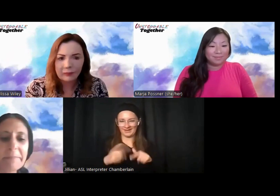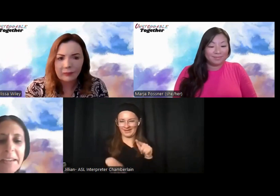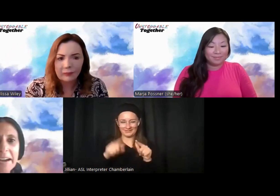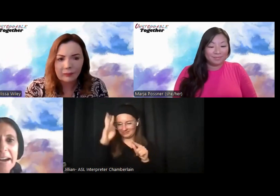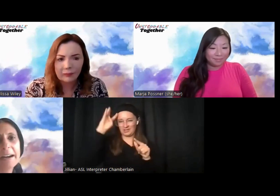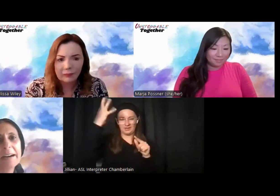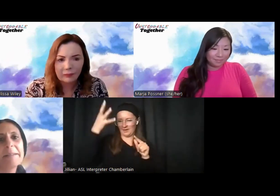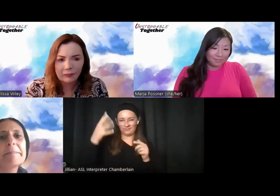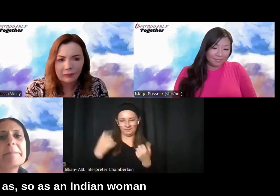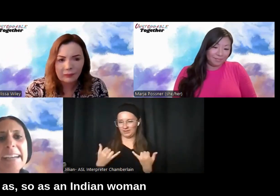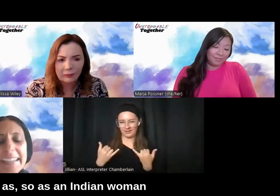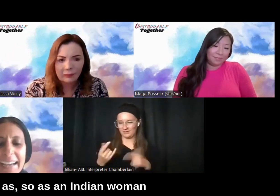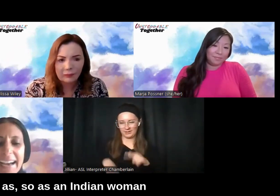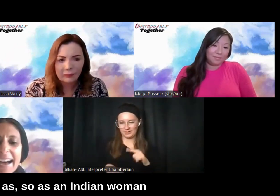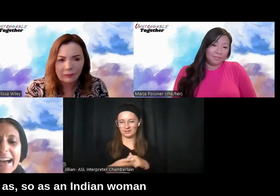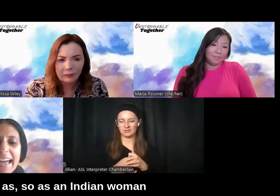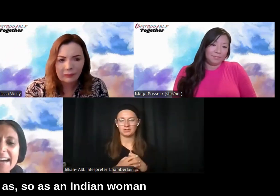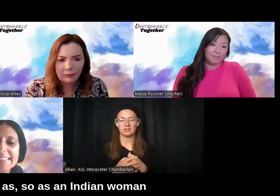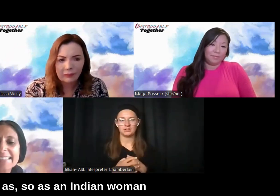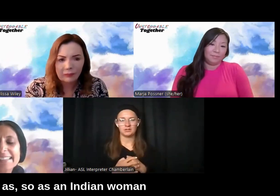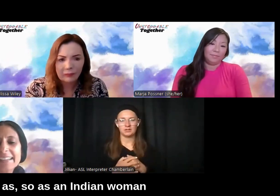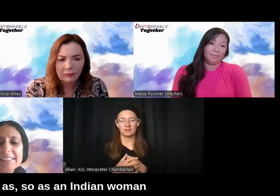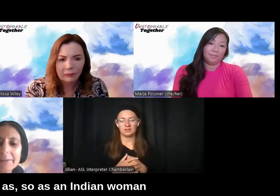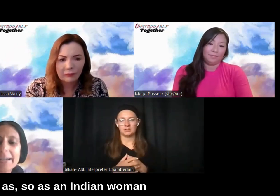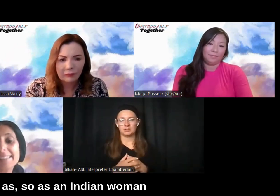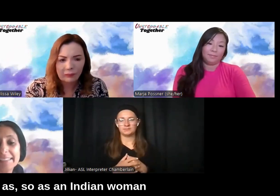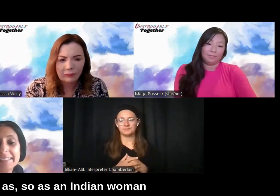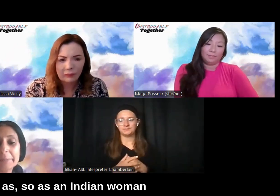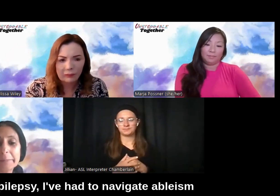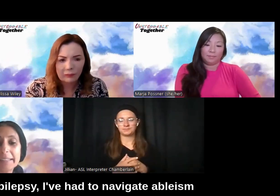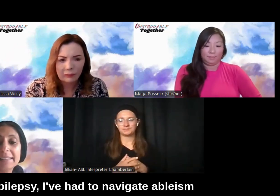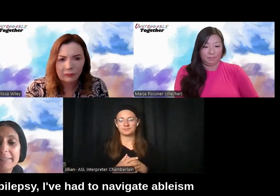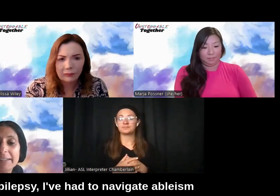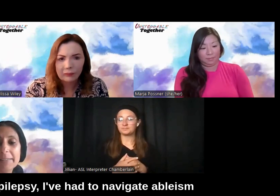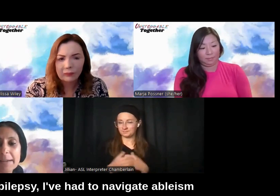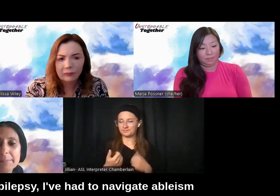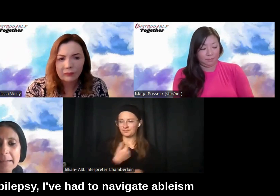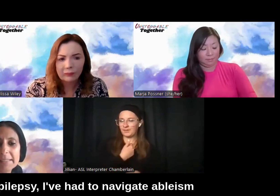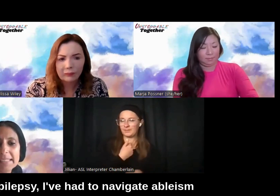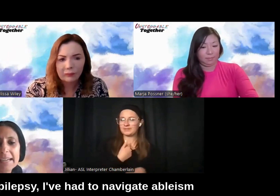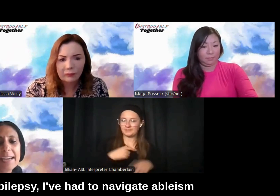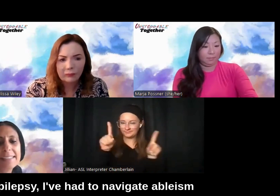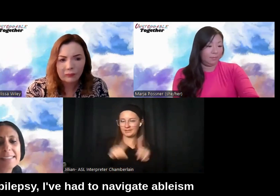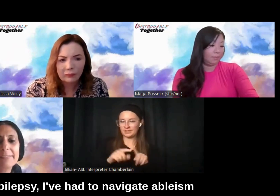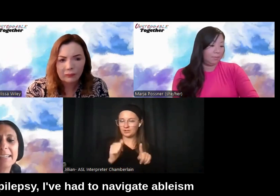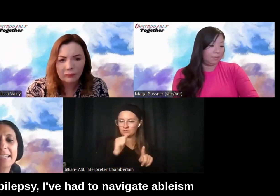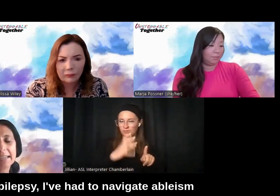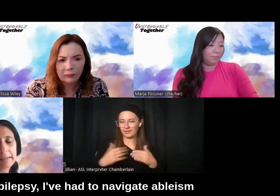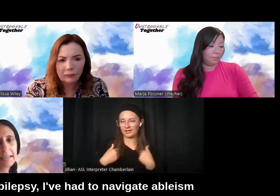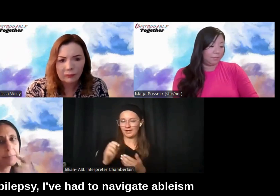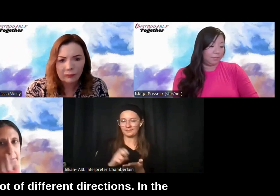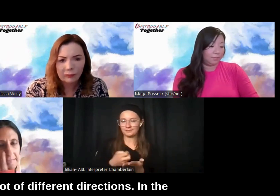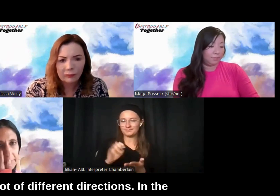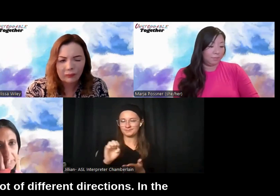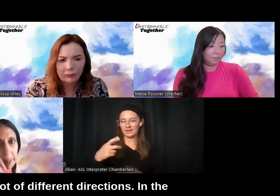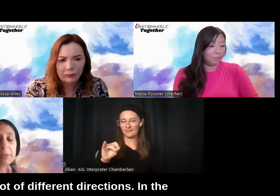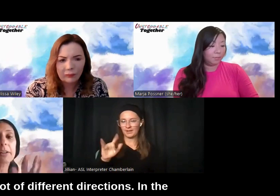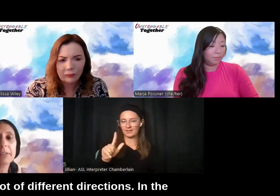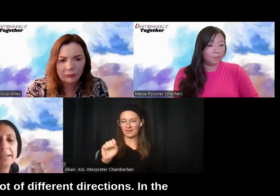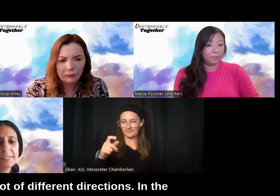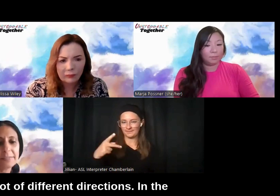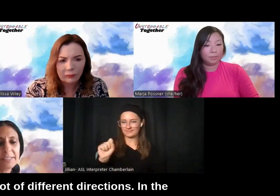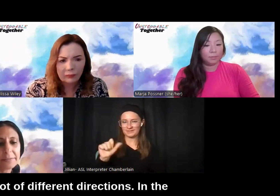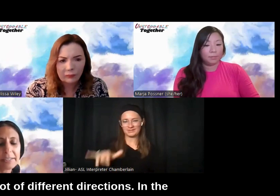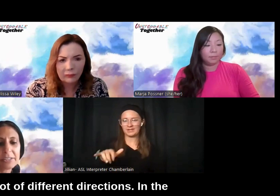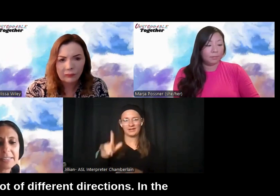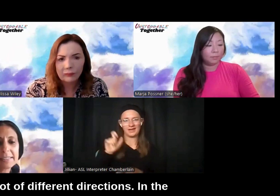now. But as an Indian woman living with epilepsy, I've had to navigate ableism from a